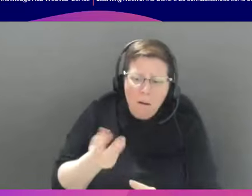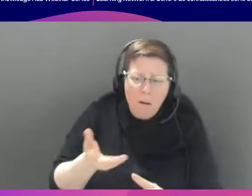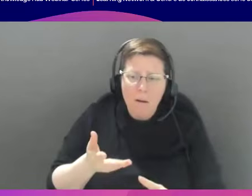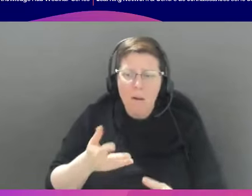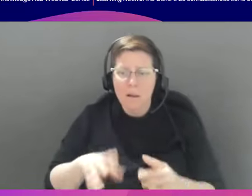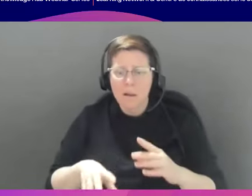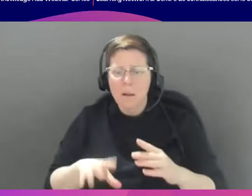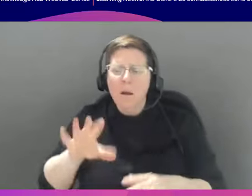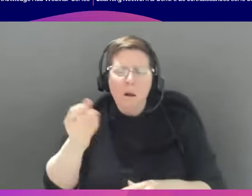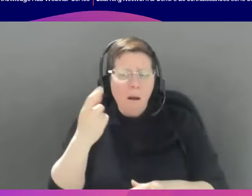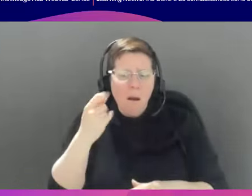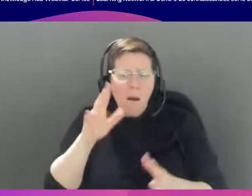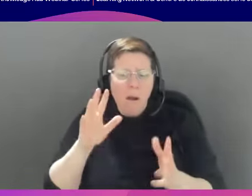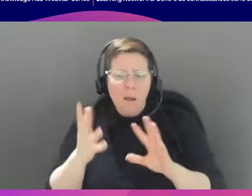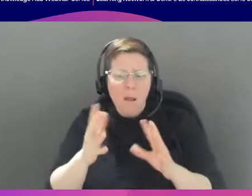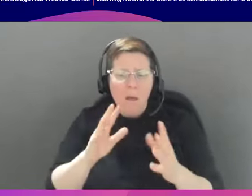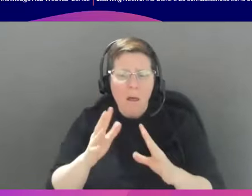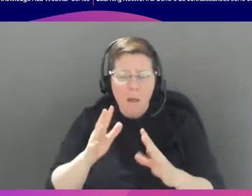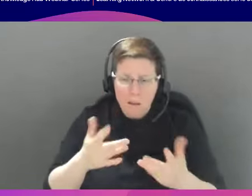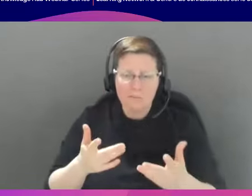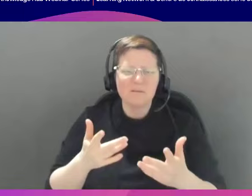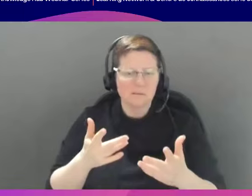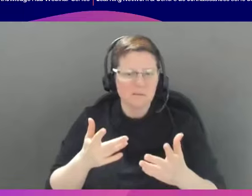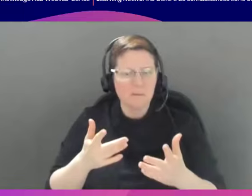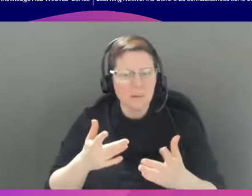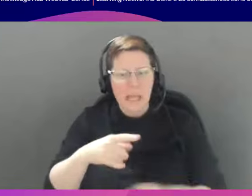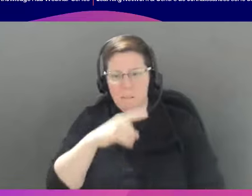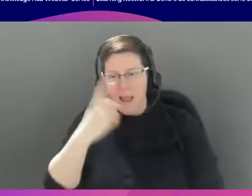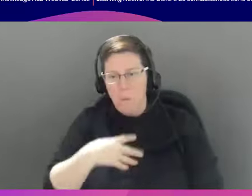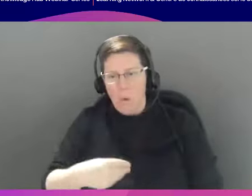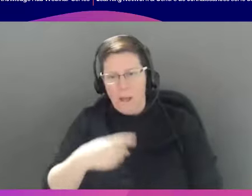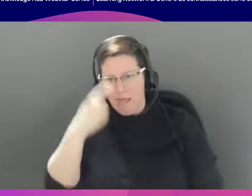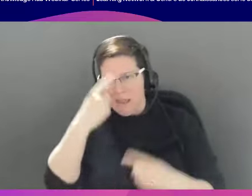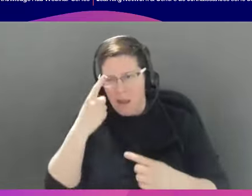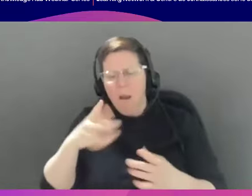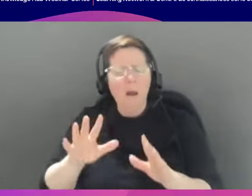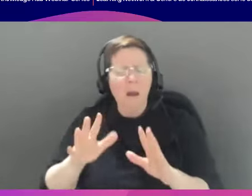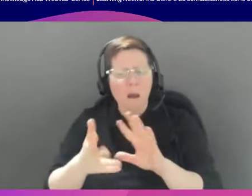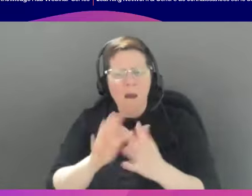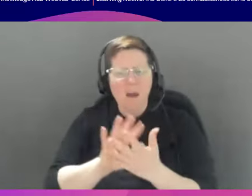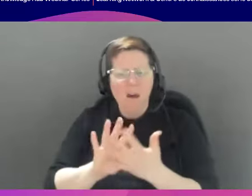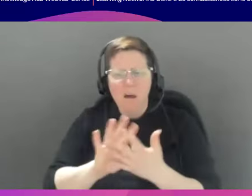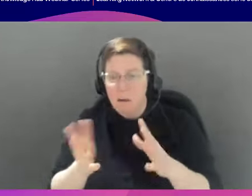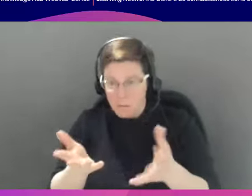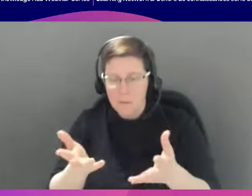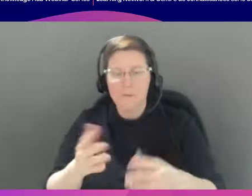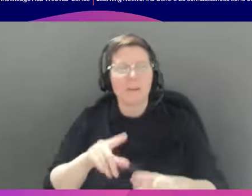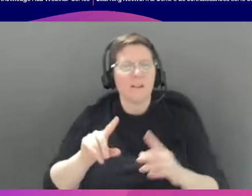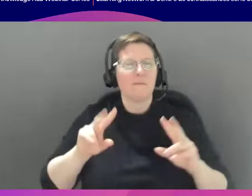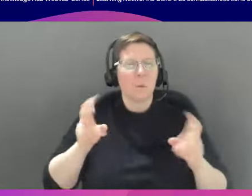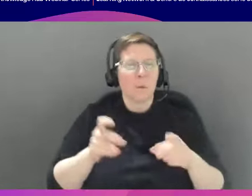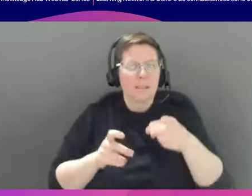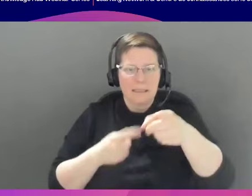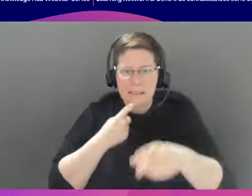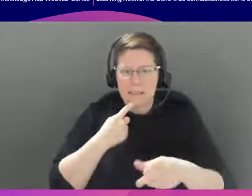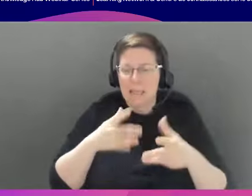adding nuances to Black and white thinking. So this first quote here says, a lot of the Black